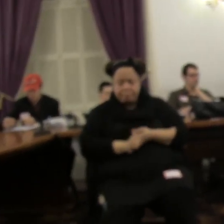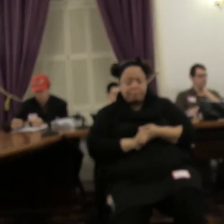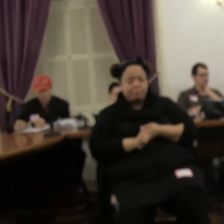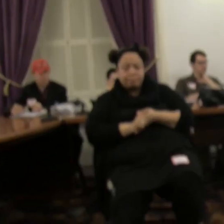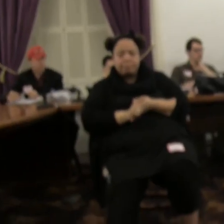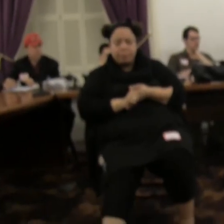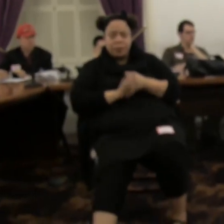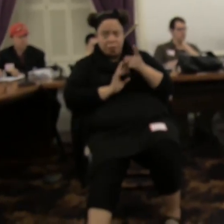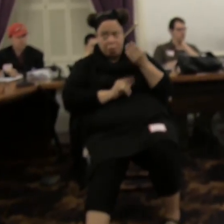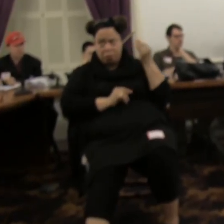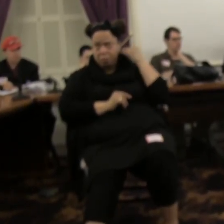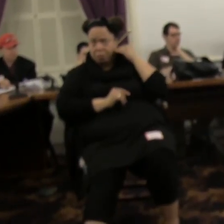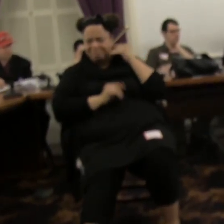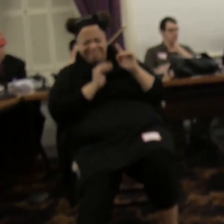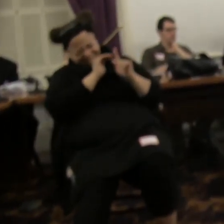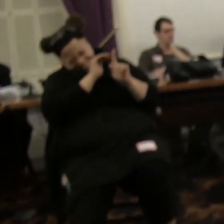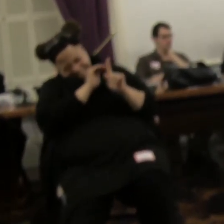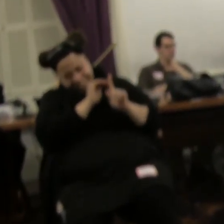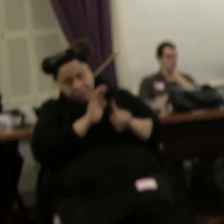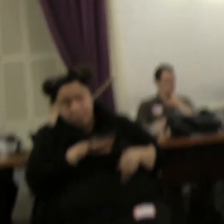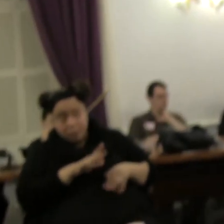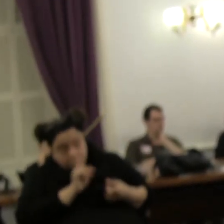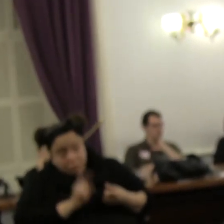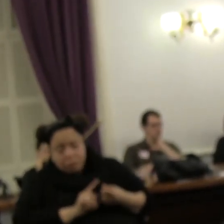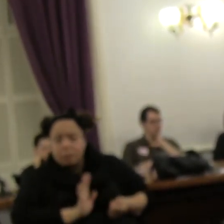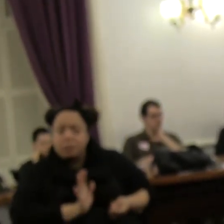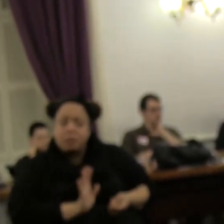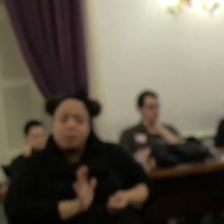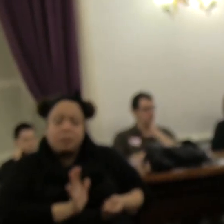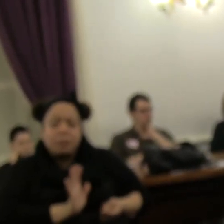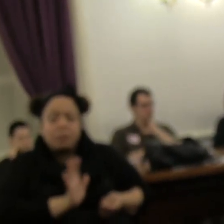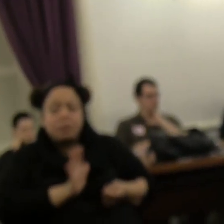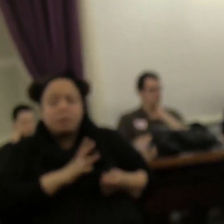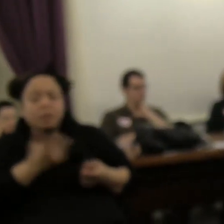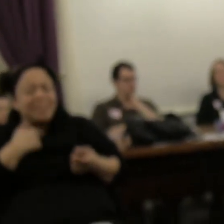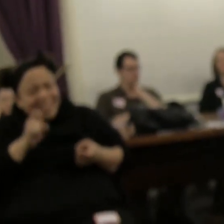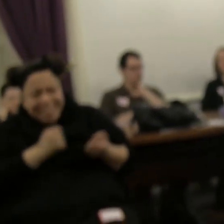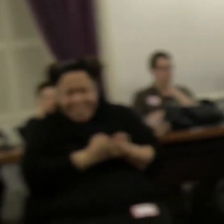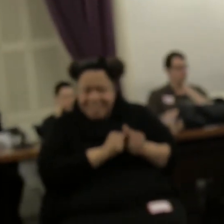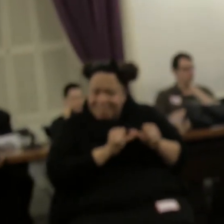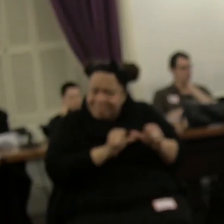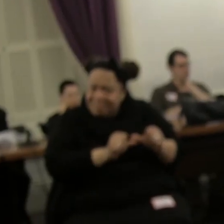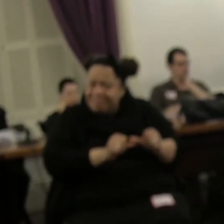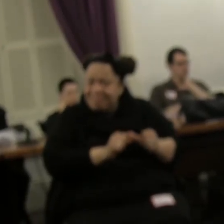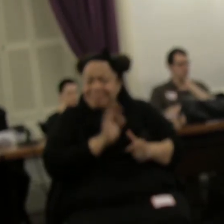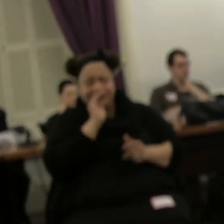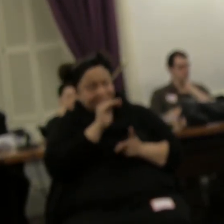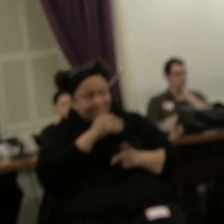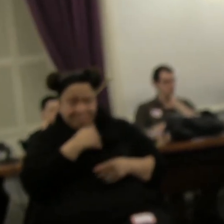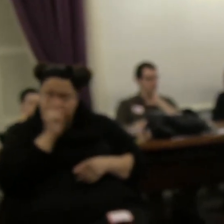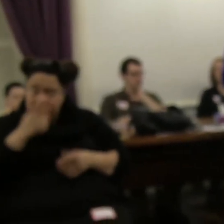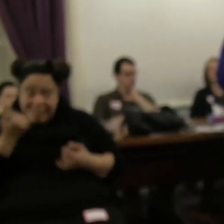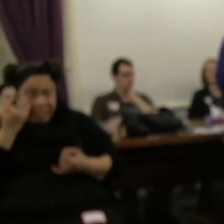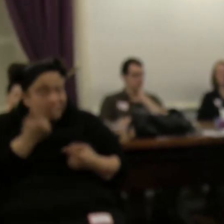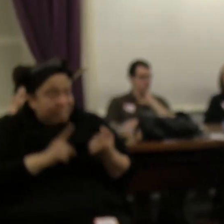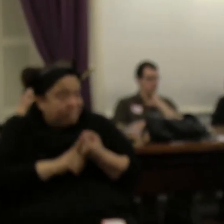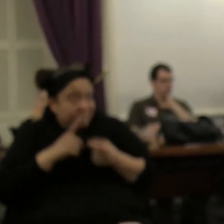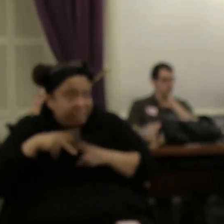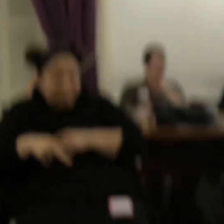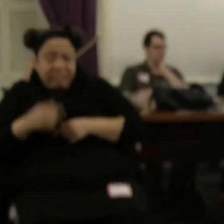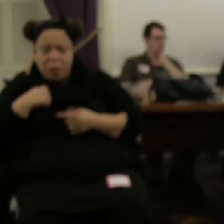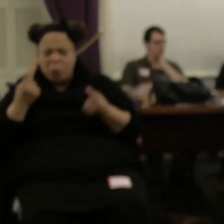So please, it's great you travel here. If you came all the way here from Derby Line, like Mike did, and you